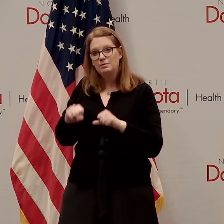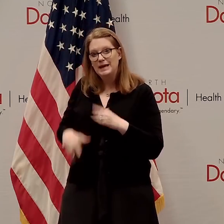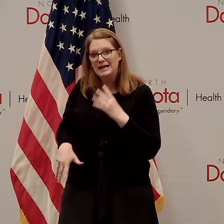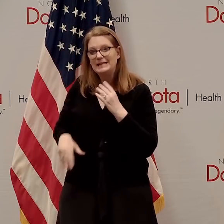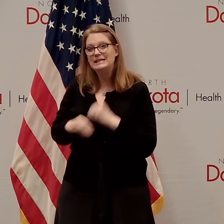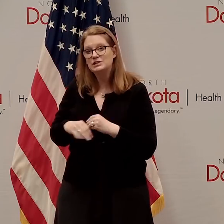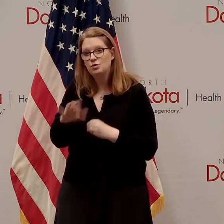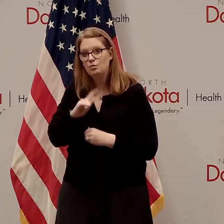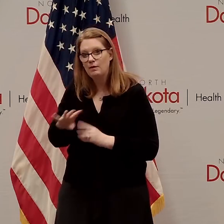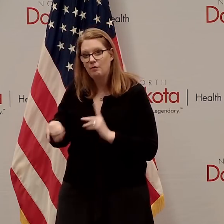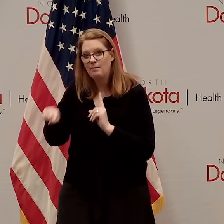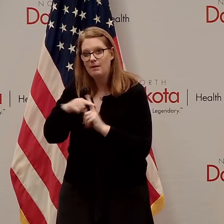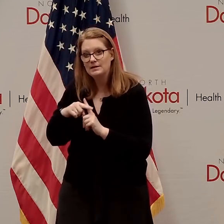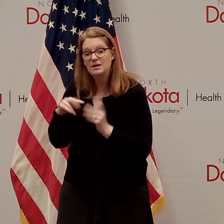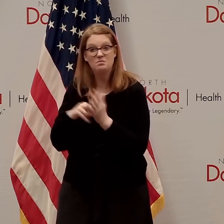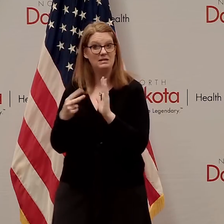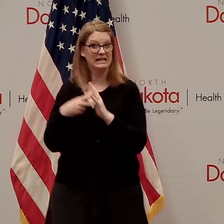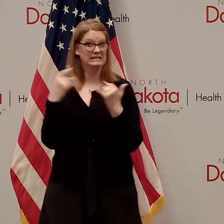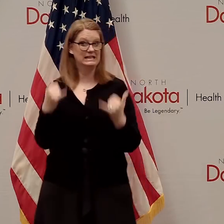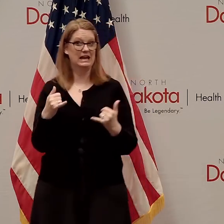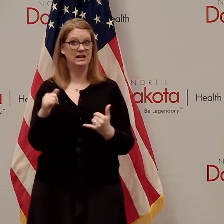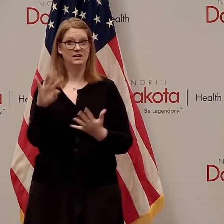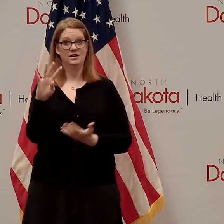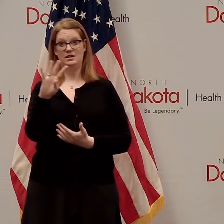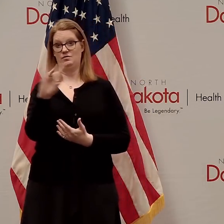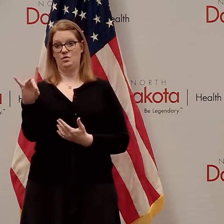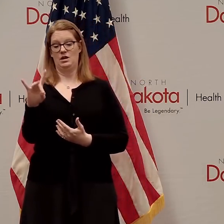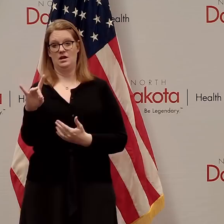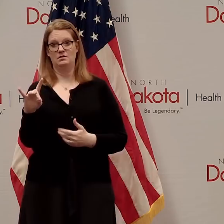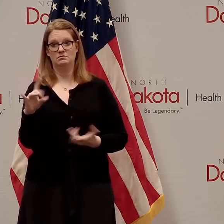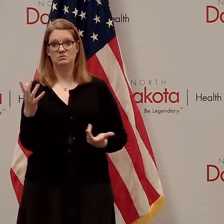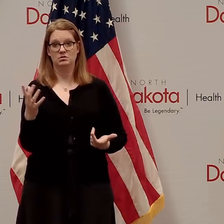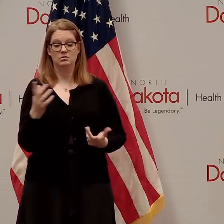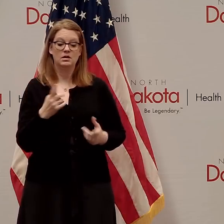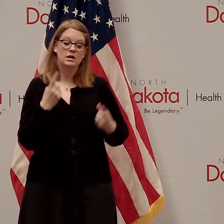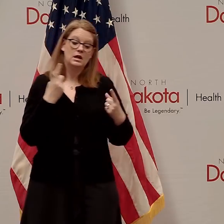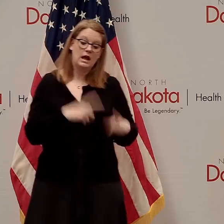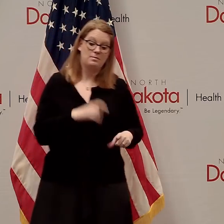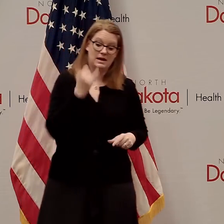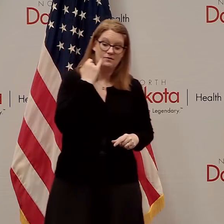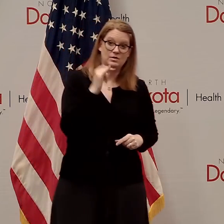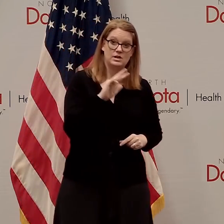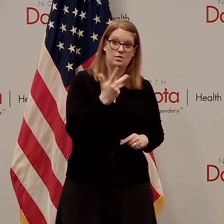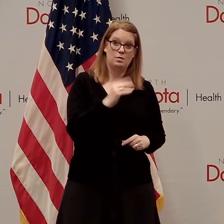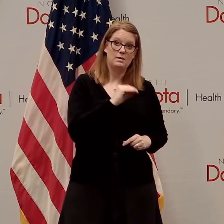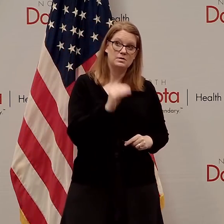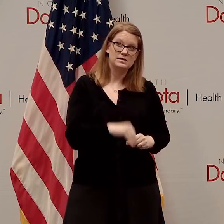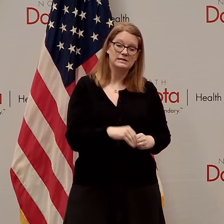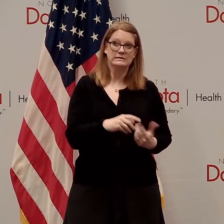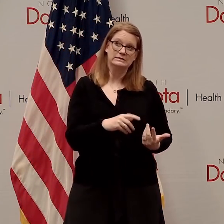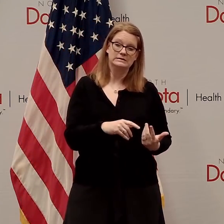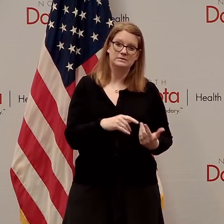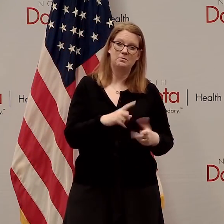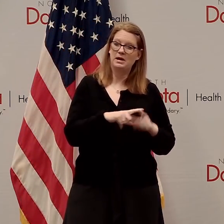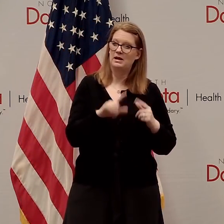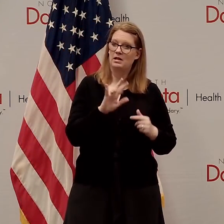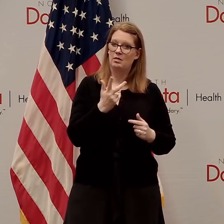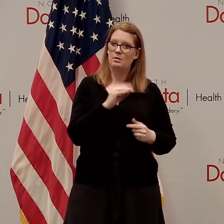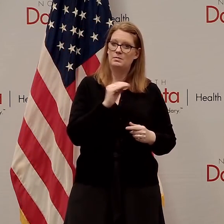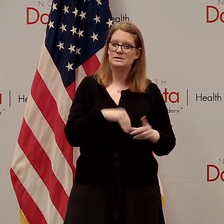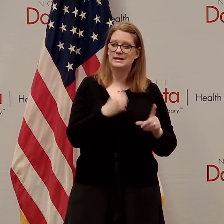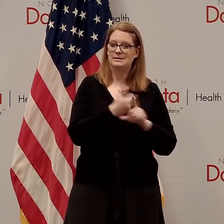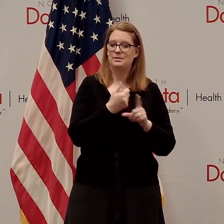We could have had a day today that was 48. If it was 3% on our trailing, hard to think it would have been below our trailing run rate. 3%, that would have